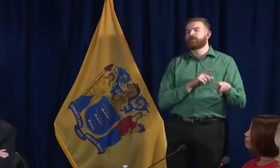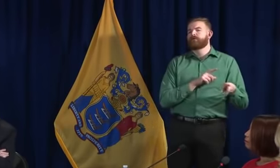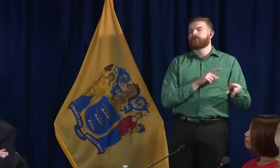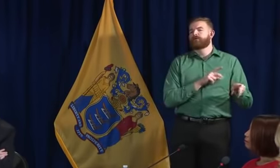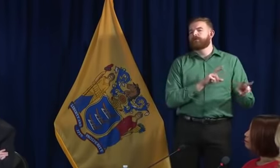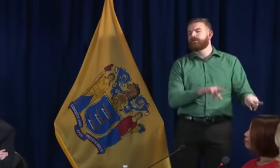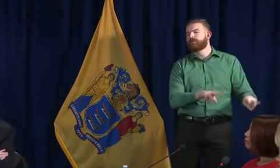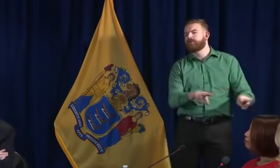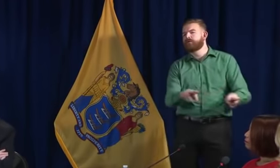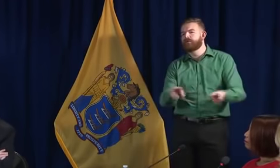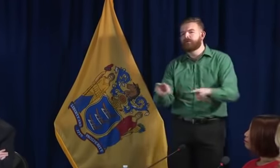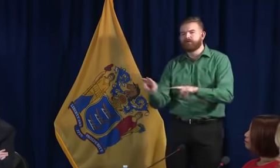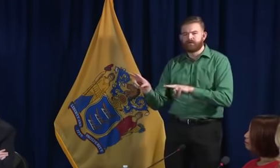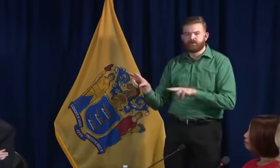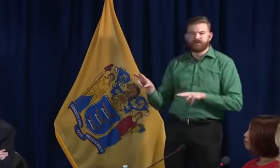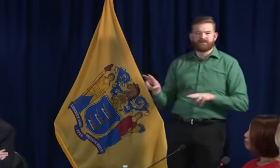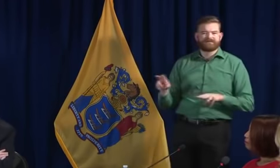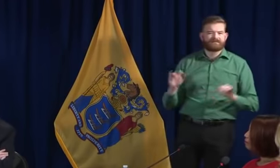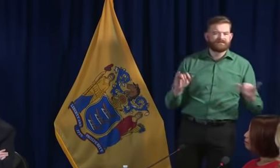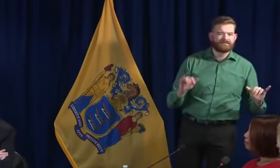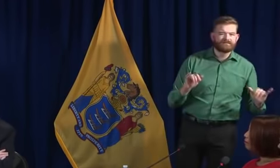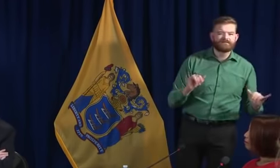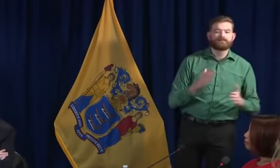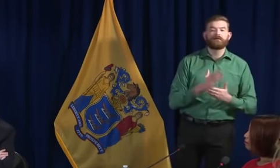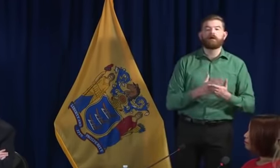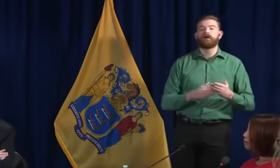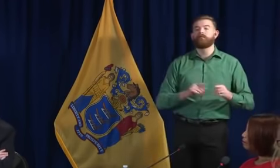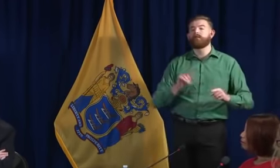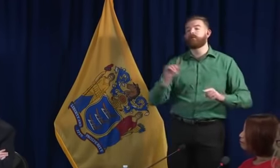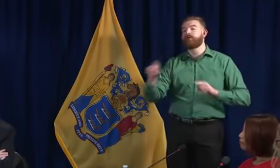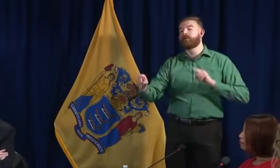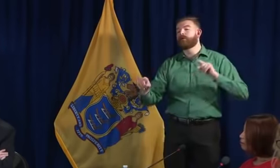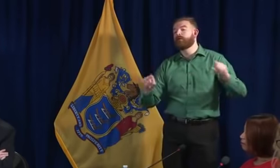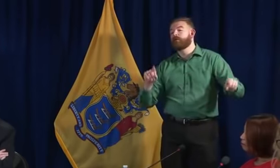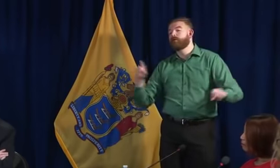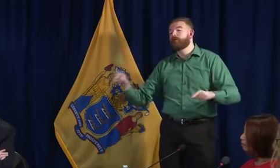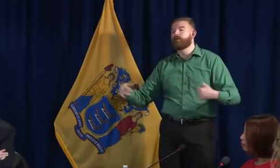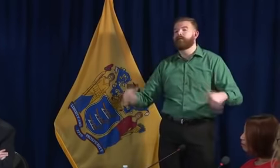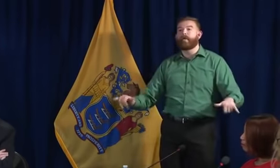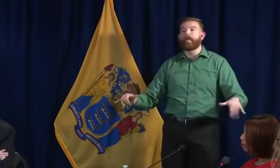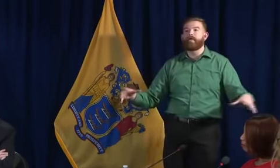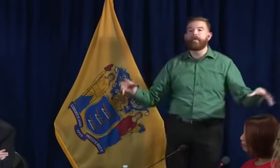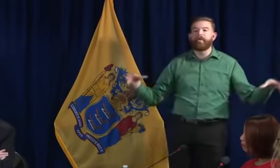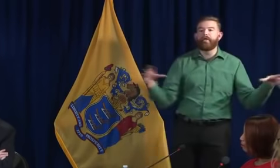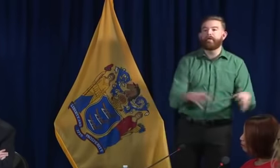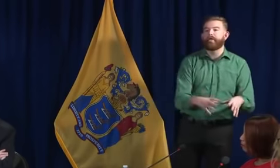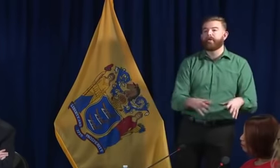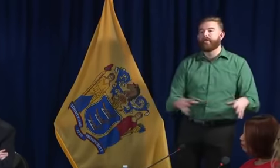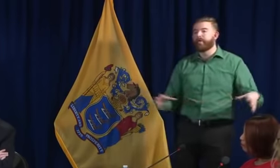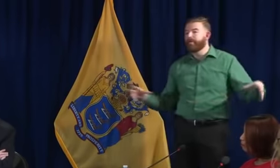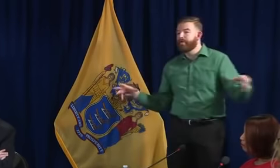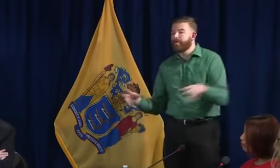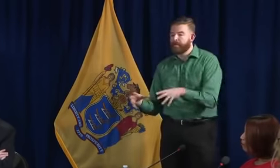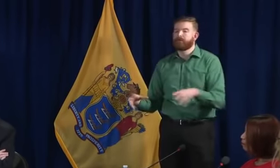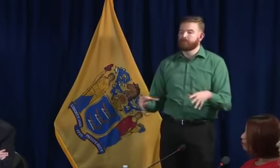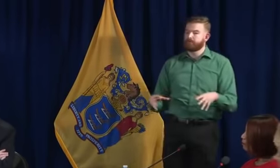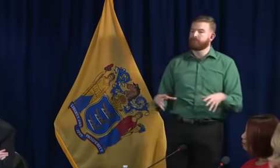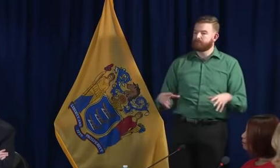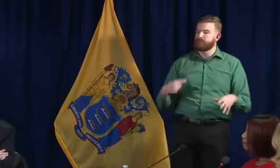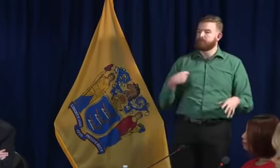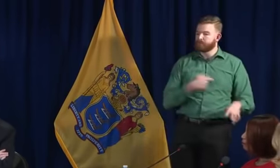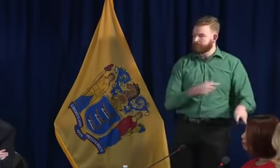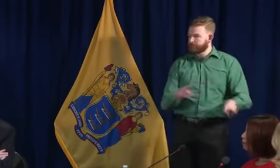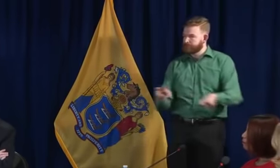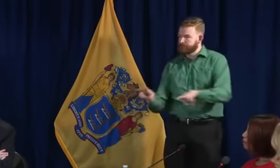there are a couple of holes in the system, so we're looking at that. And thirdly, while there's no particular